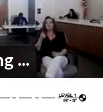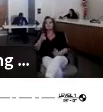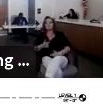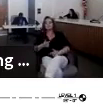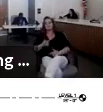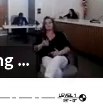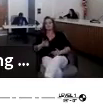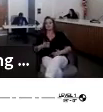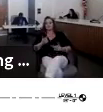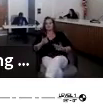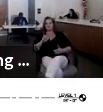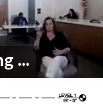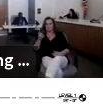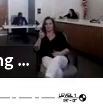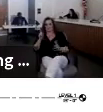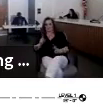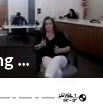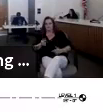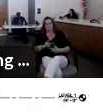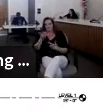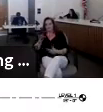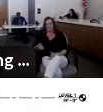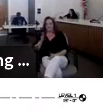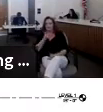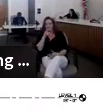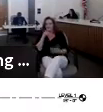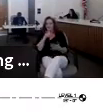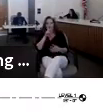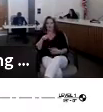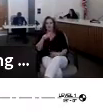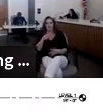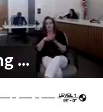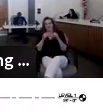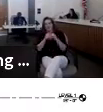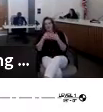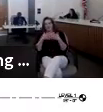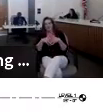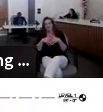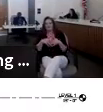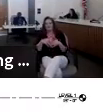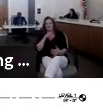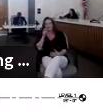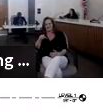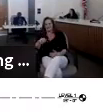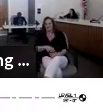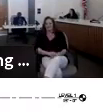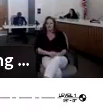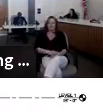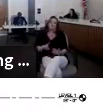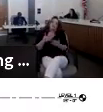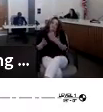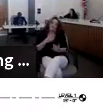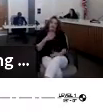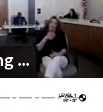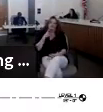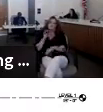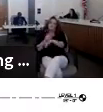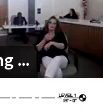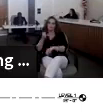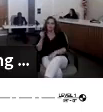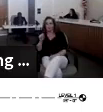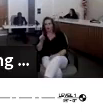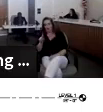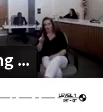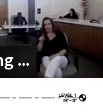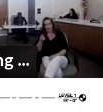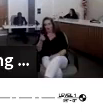counts. But if it's just mechanicals, it doesn't. But either way, that's basically do it for 112 because it covers